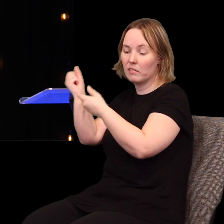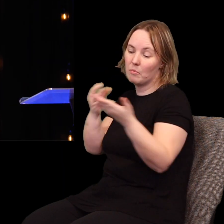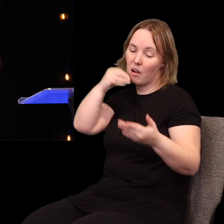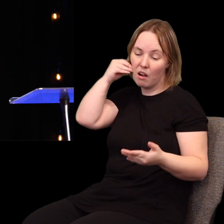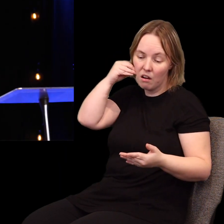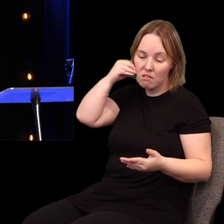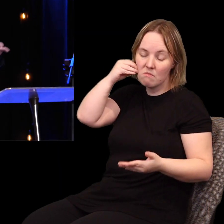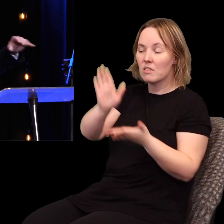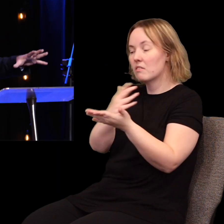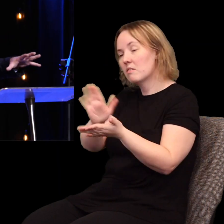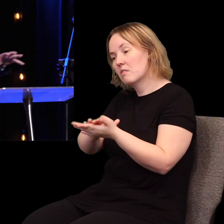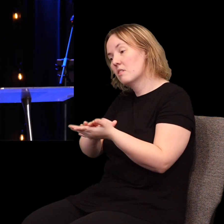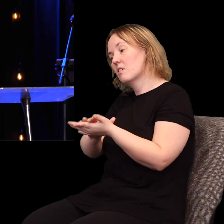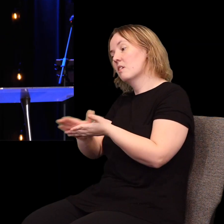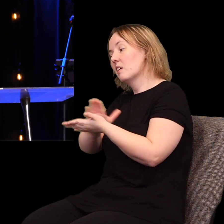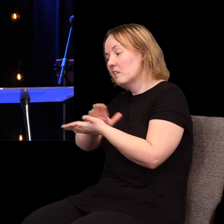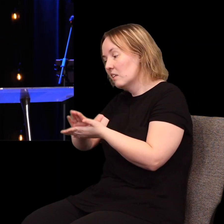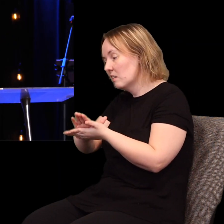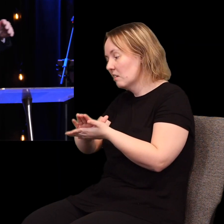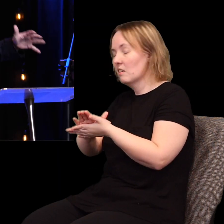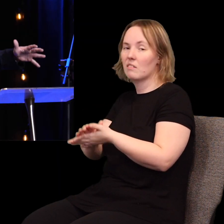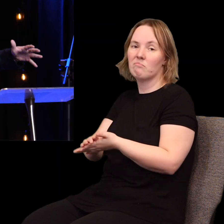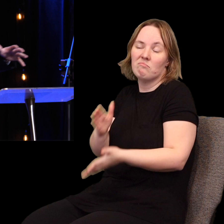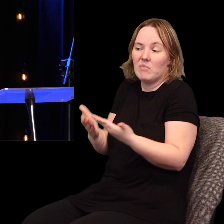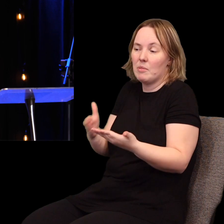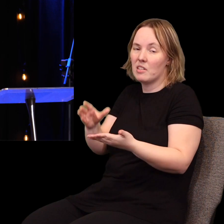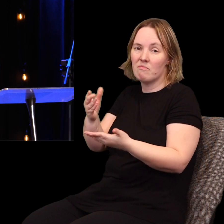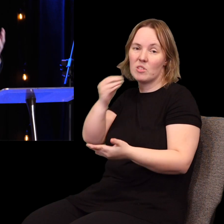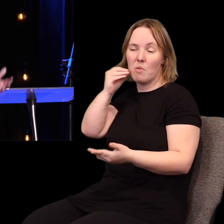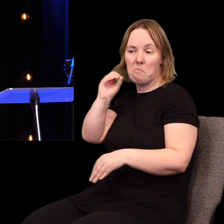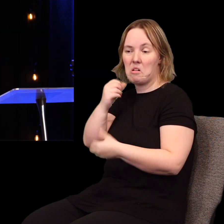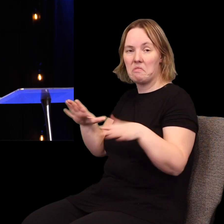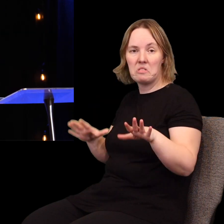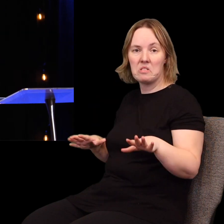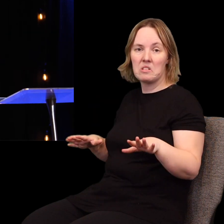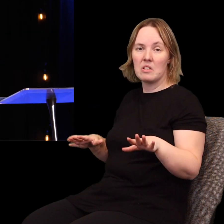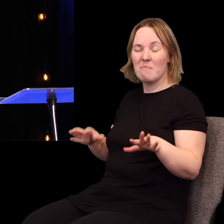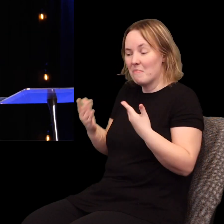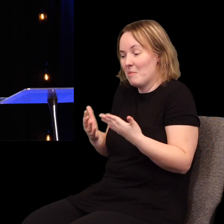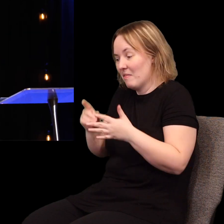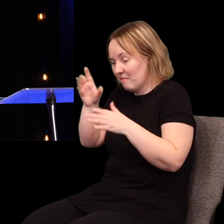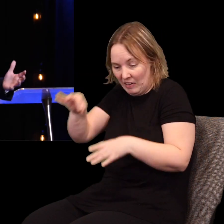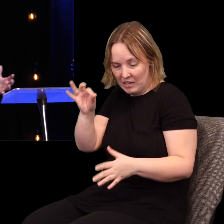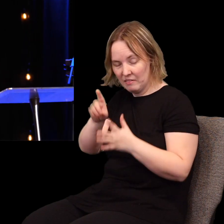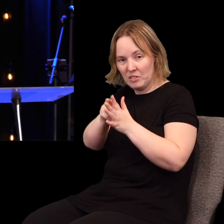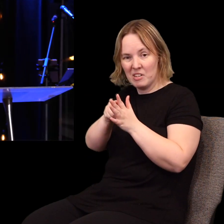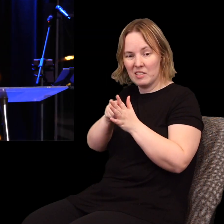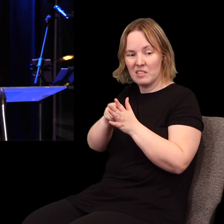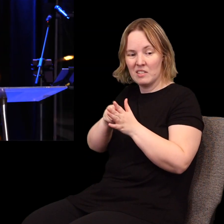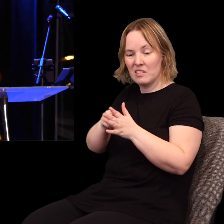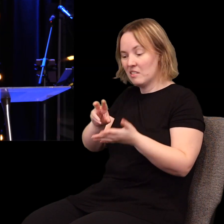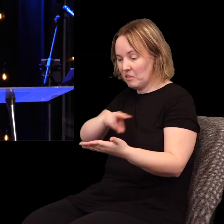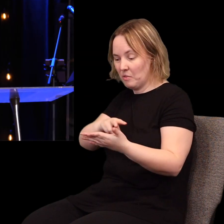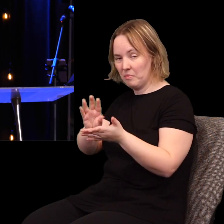to work, come home, put supper on, clean the dishes, maybe get some homework done. Hopefully somewhere in there we try to find a few minutes to have some devotions or